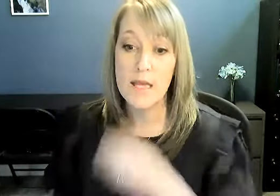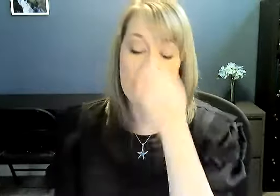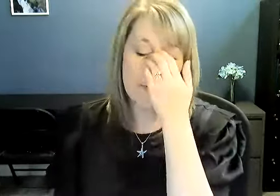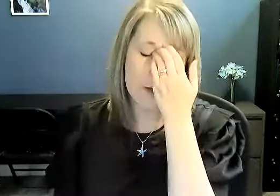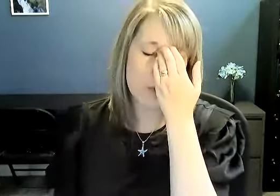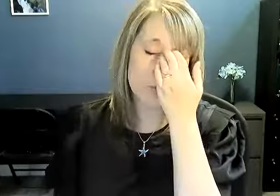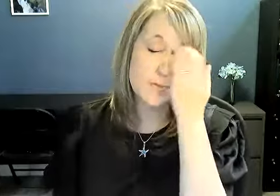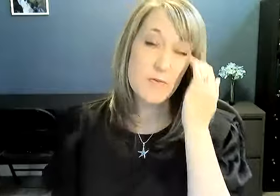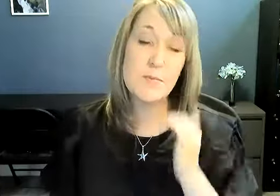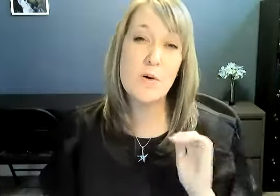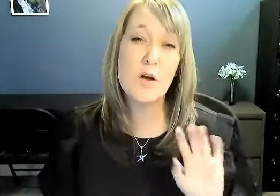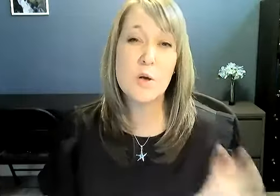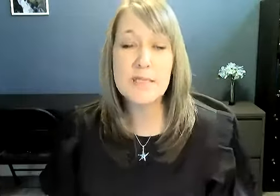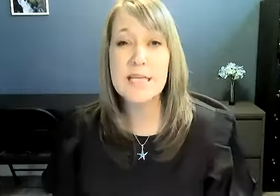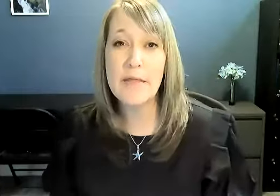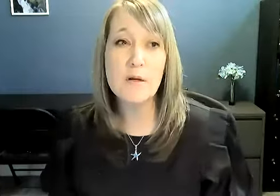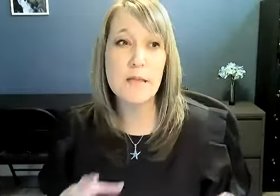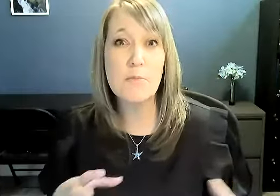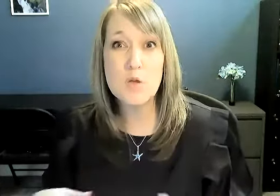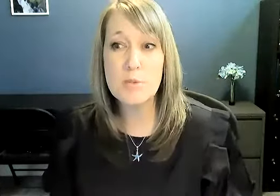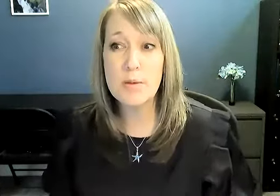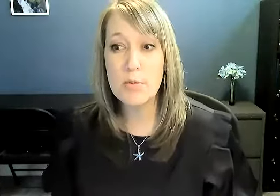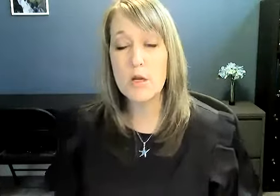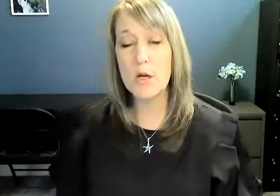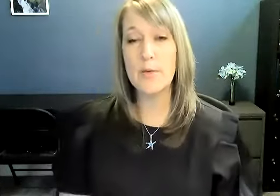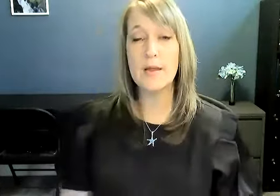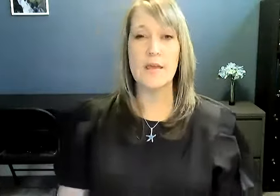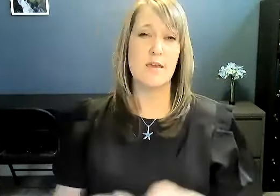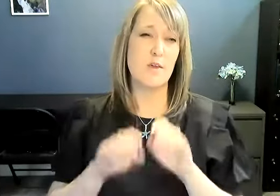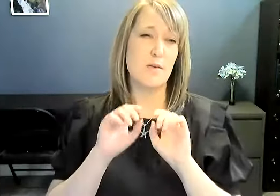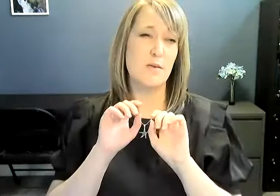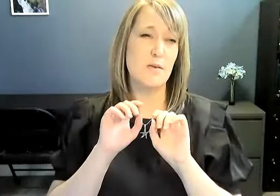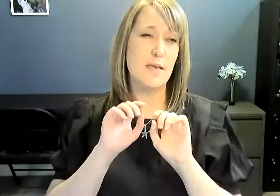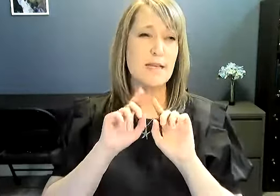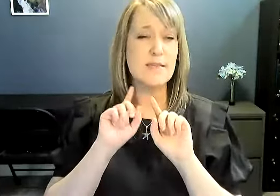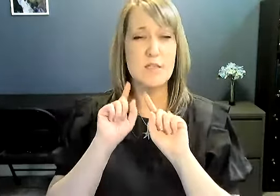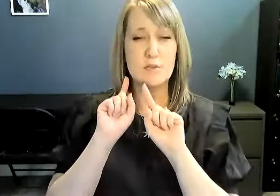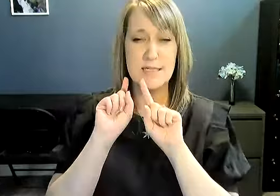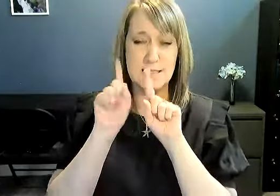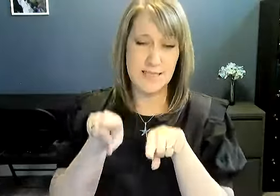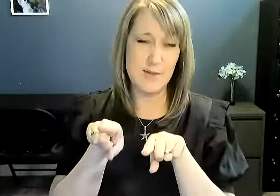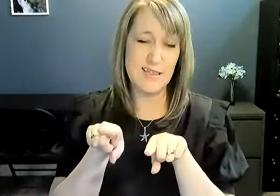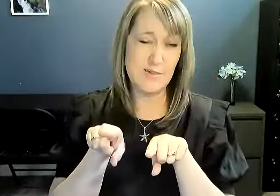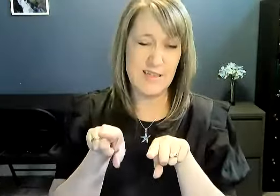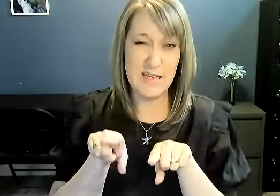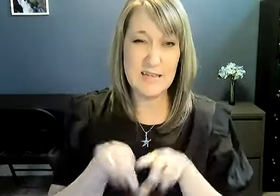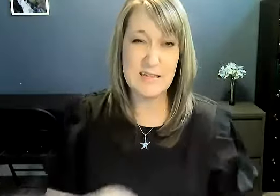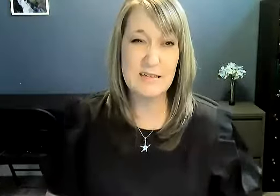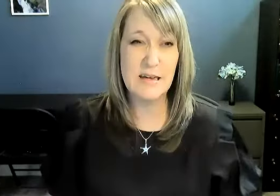If a group of people are going together, like multiple people are going, in ASL, you don't necessarily use this.